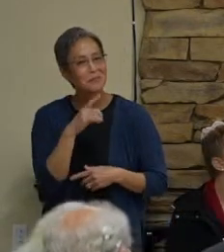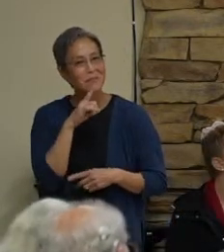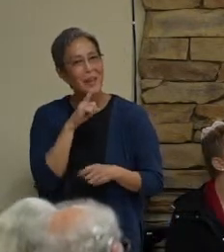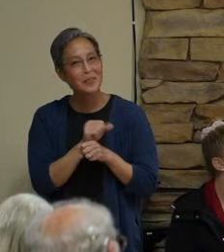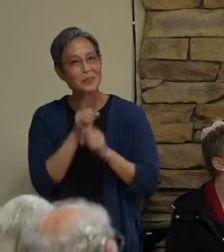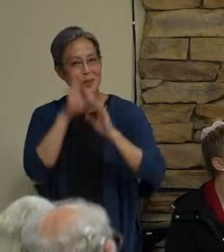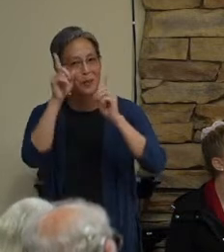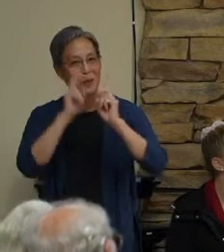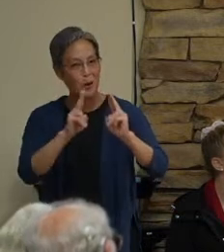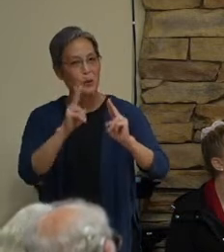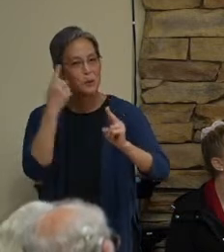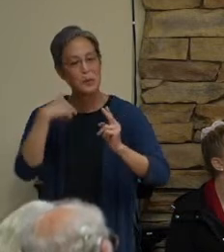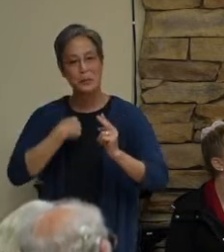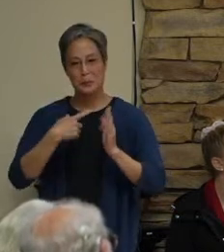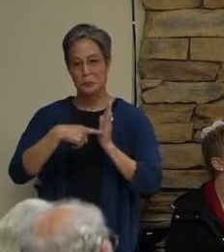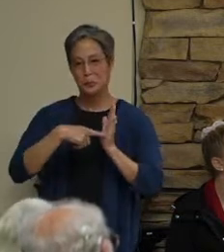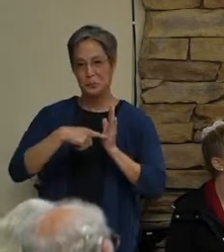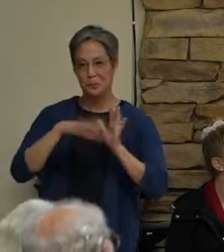to represent our class.